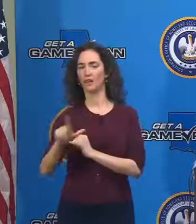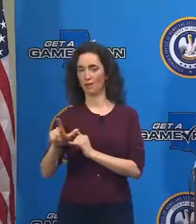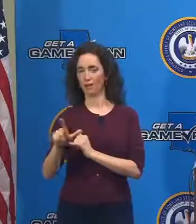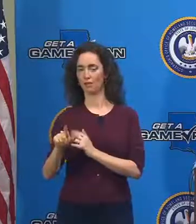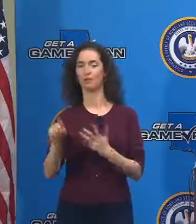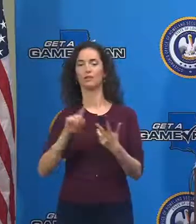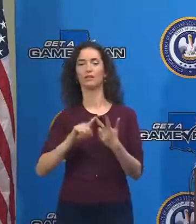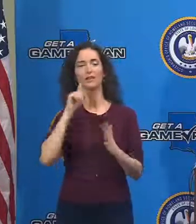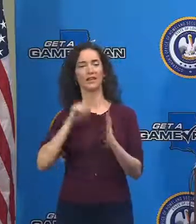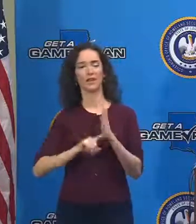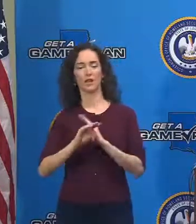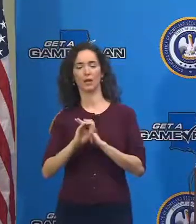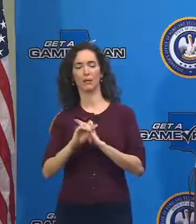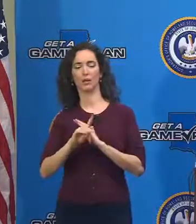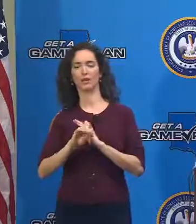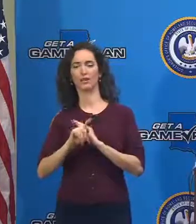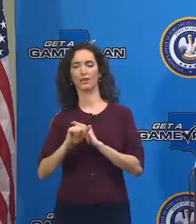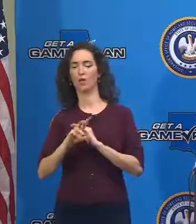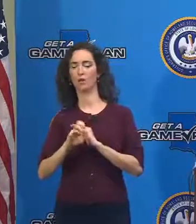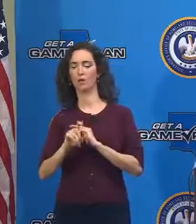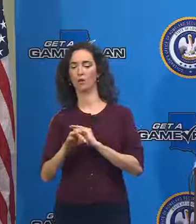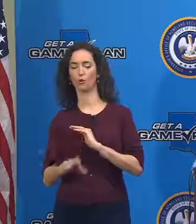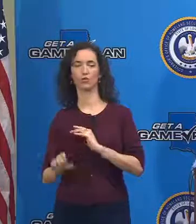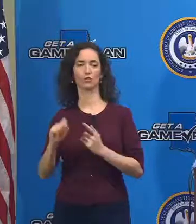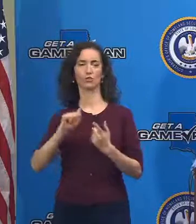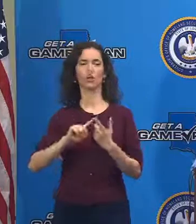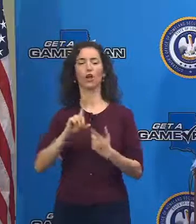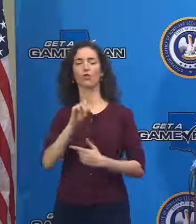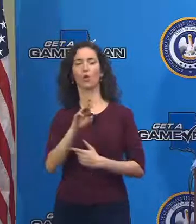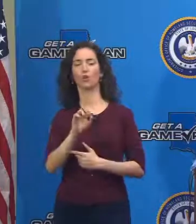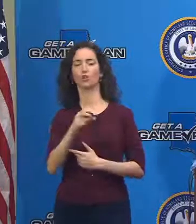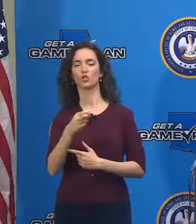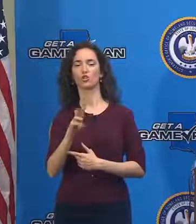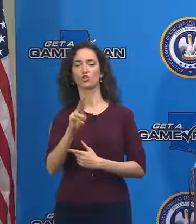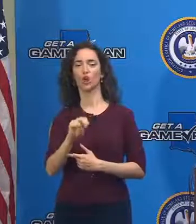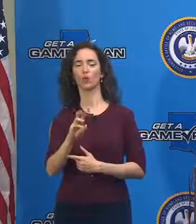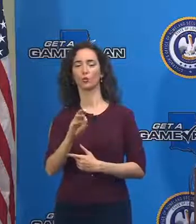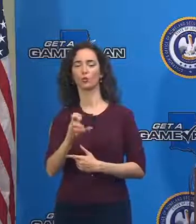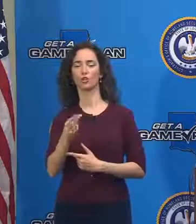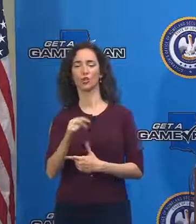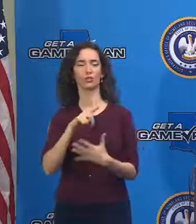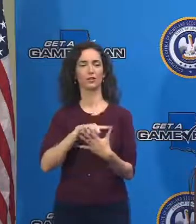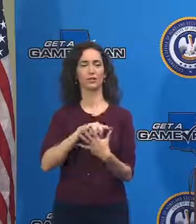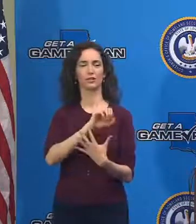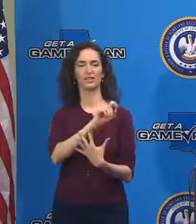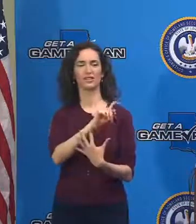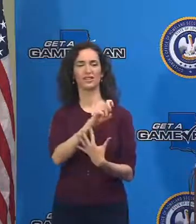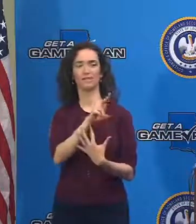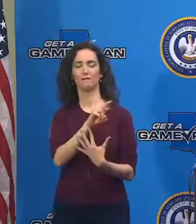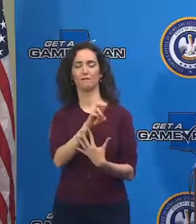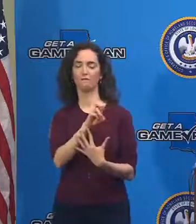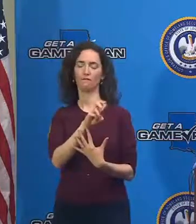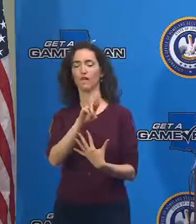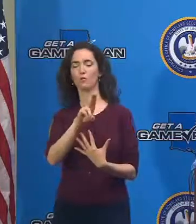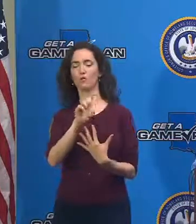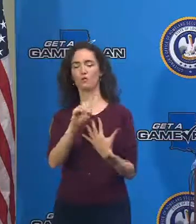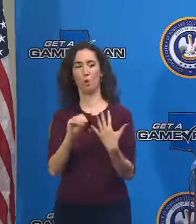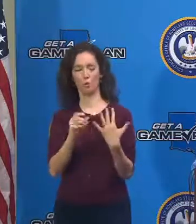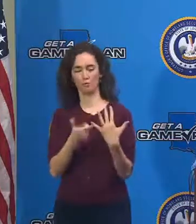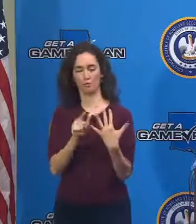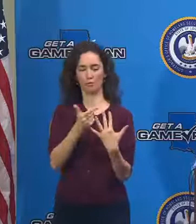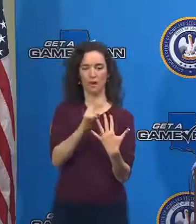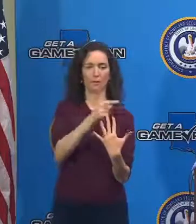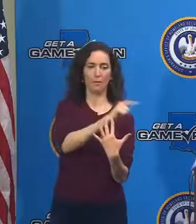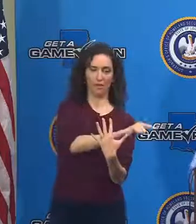Secretary Marquita Walters, Dr. Sean Wilson, and Steve Russo in that order. And then I will come back